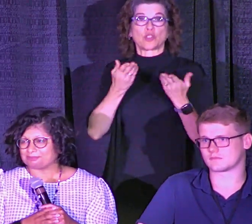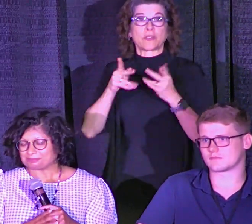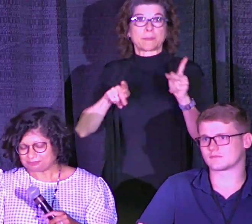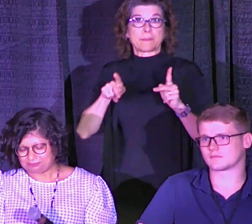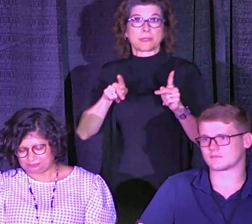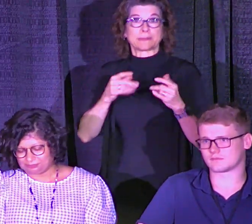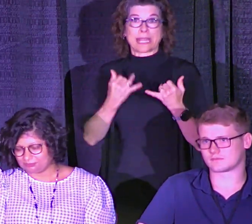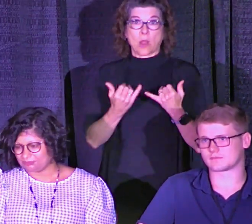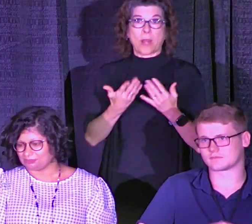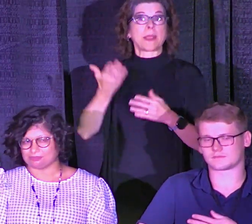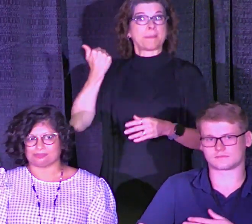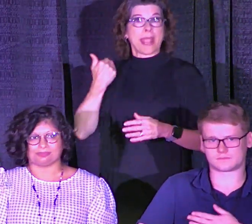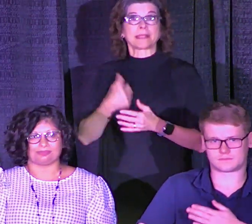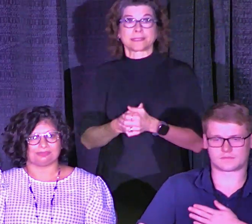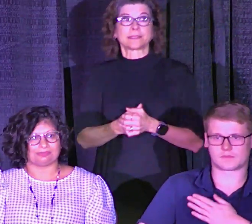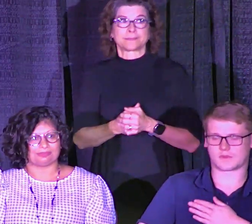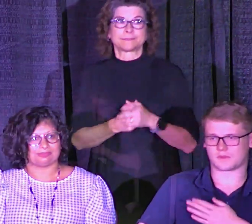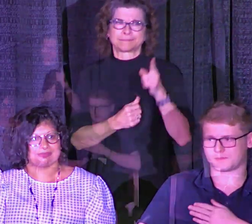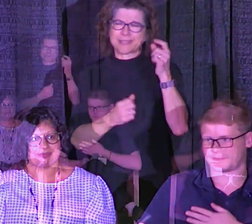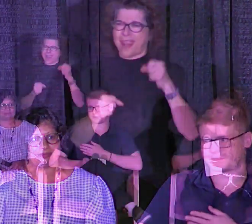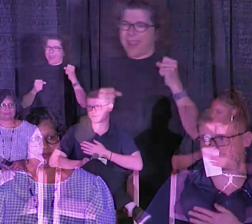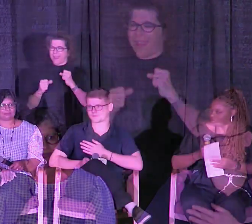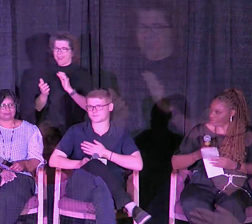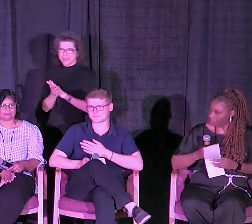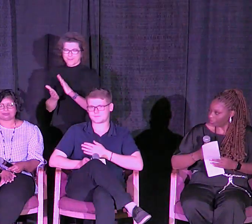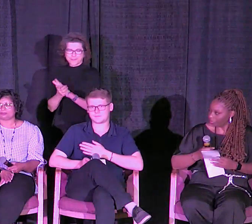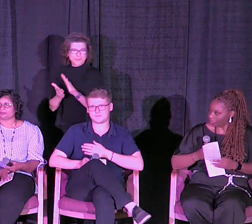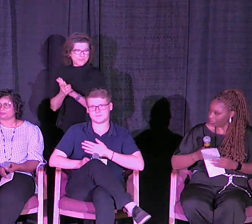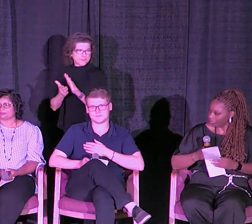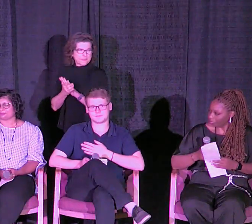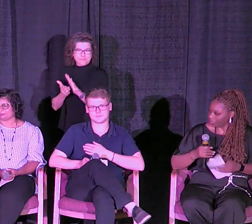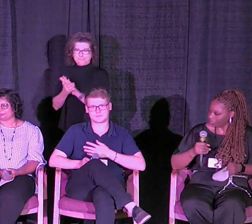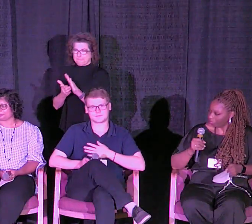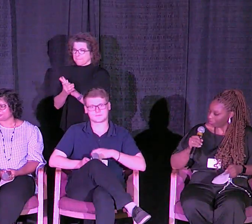well. Thank you.